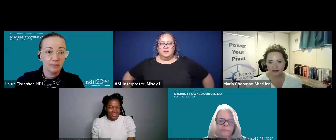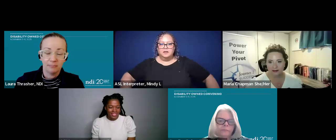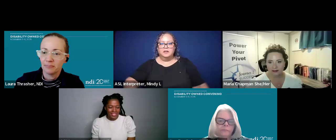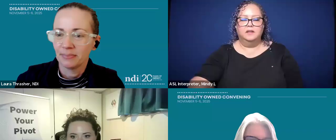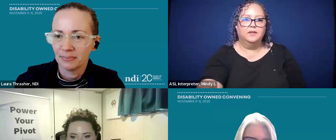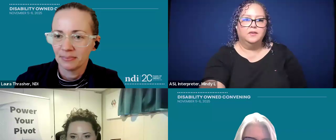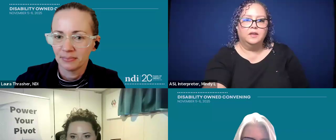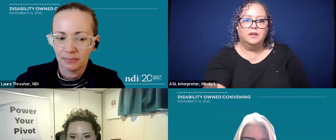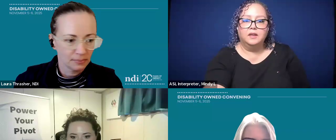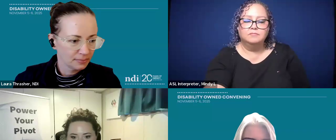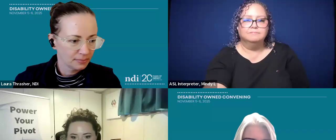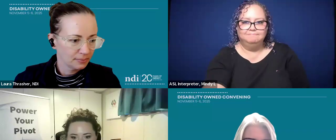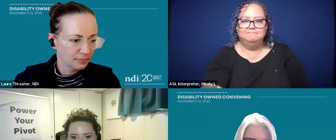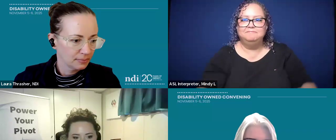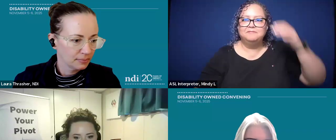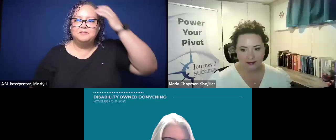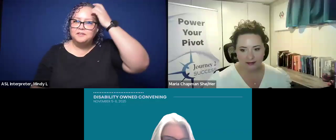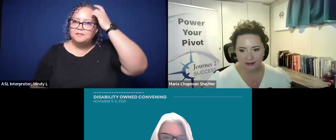starting.